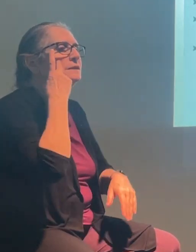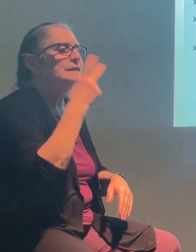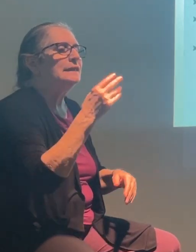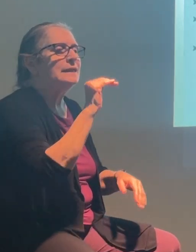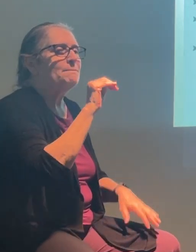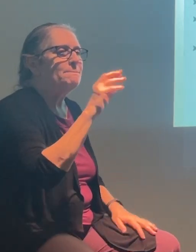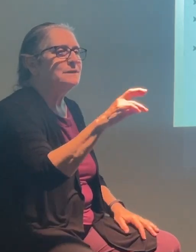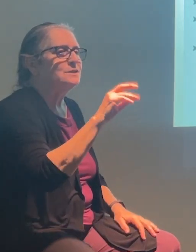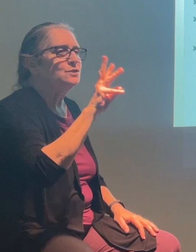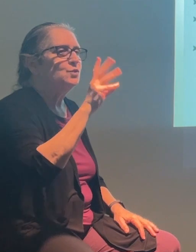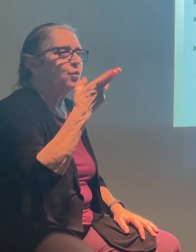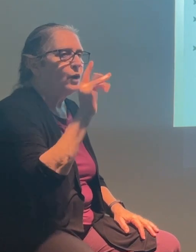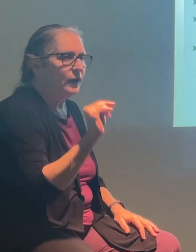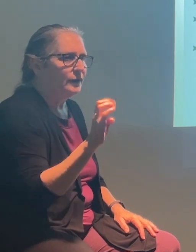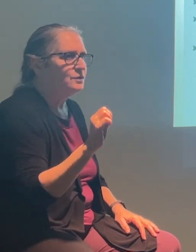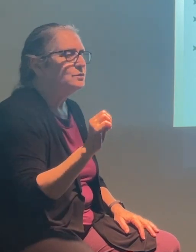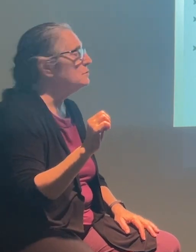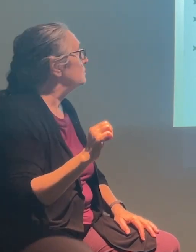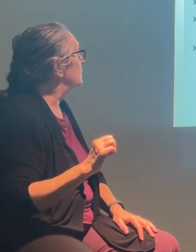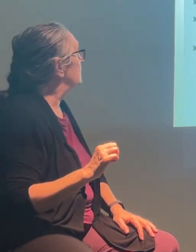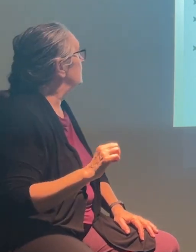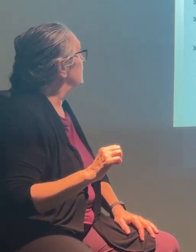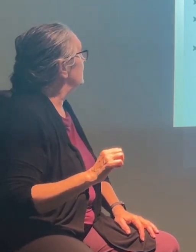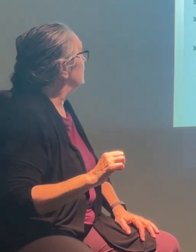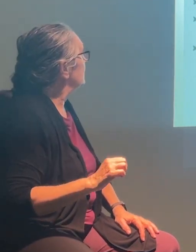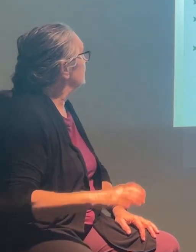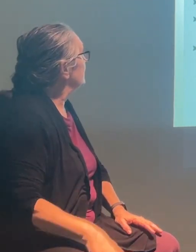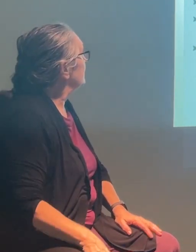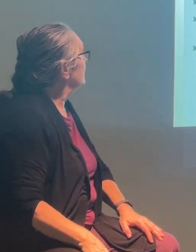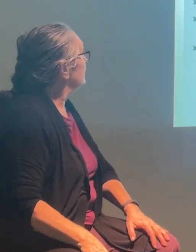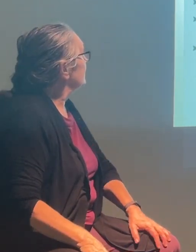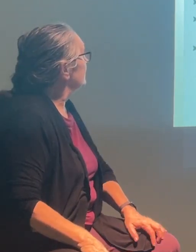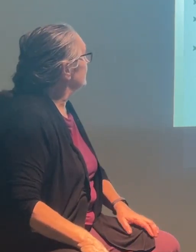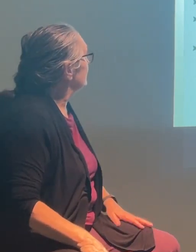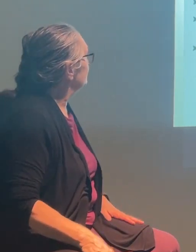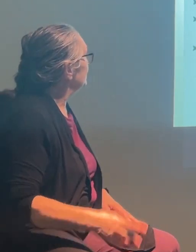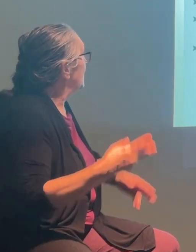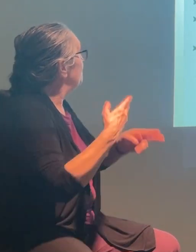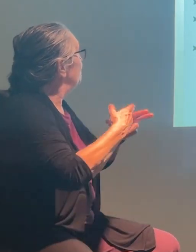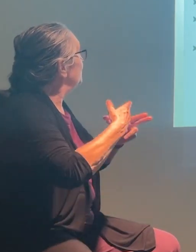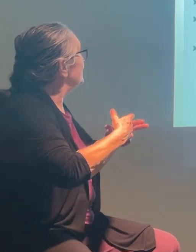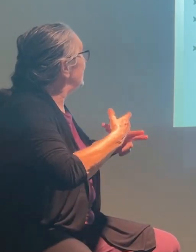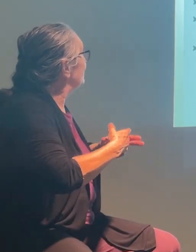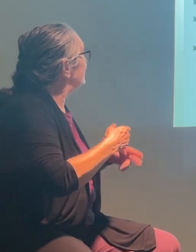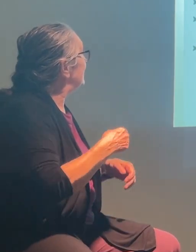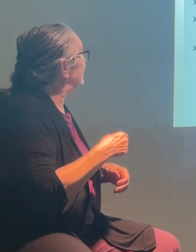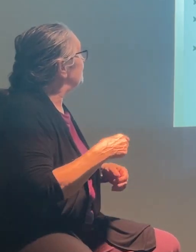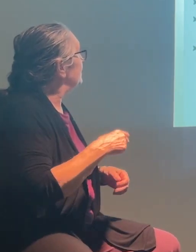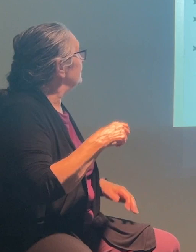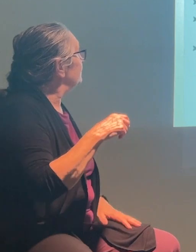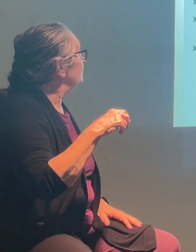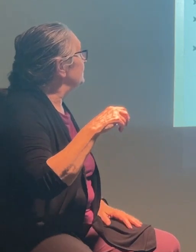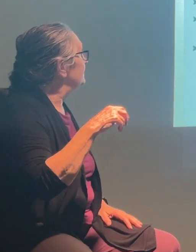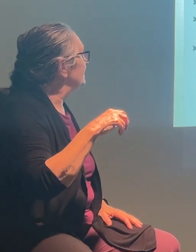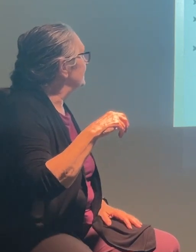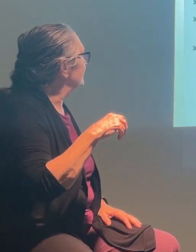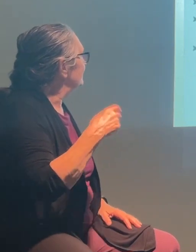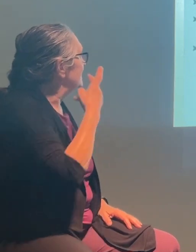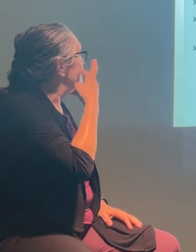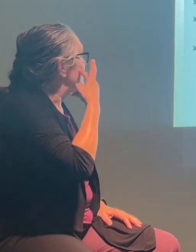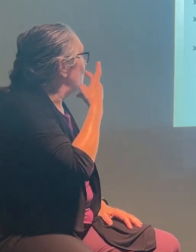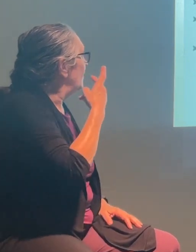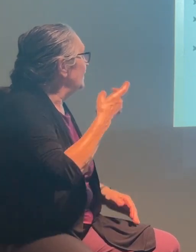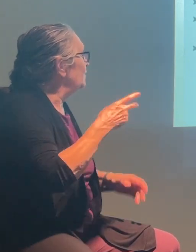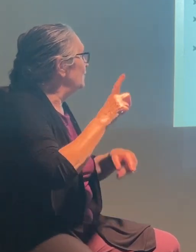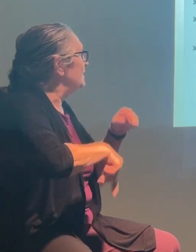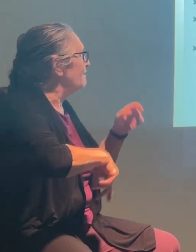going to talk about him. But I had to put the name of the boat because the SS Champagne is just too fabulous. I mean, when I saw this, I was like, I couldn't find a